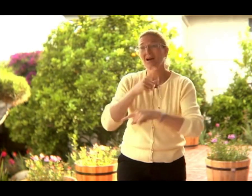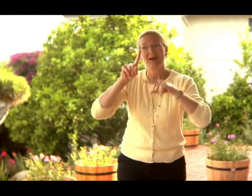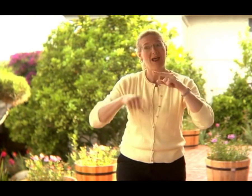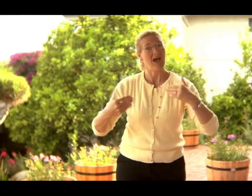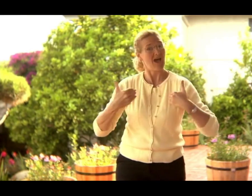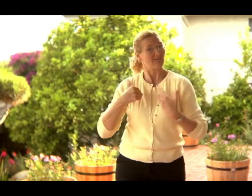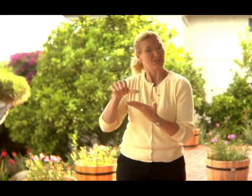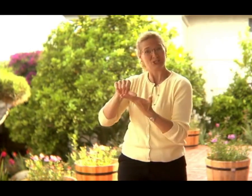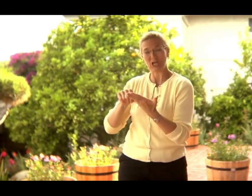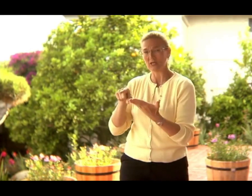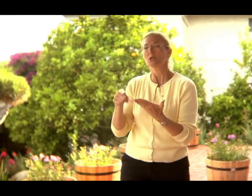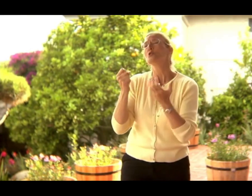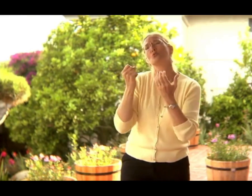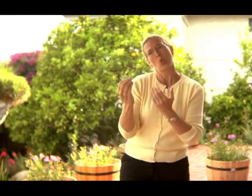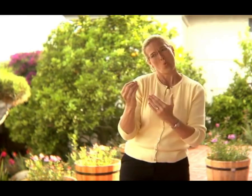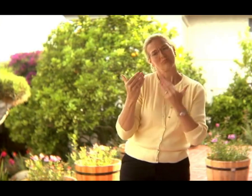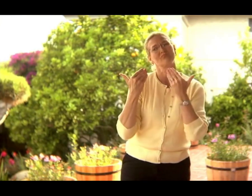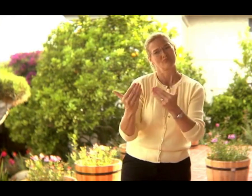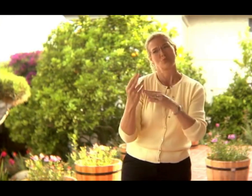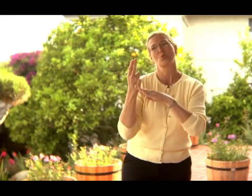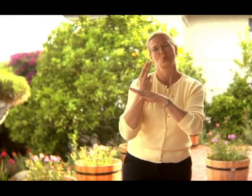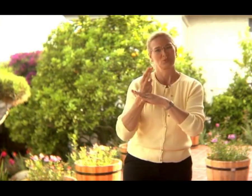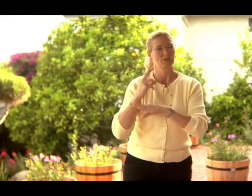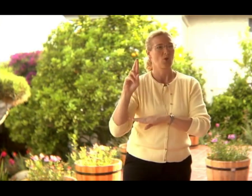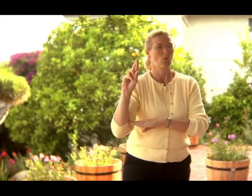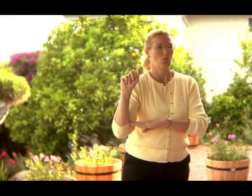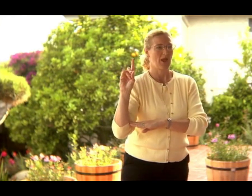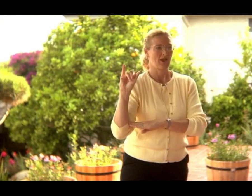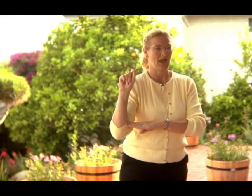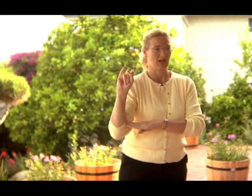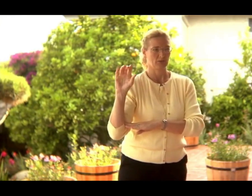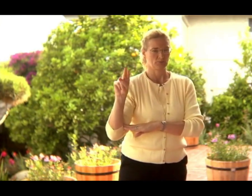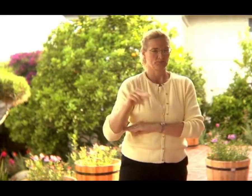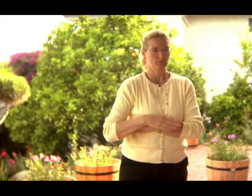Sometimes radiation is used for patients who can't have surgery because of other medical reasons.